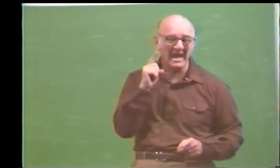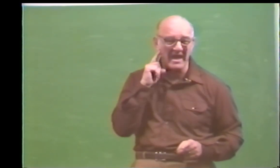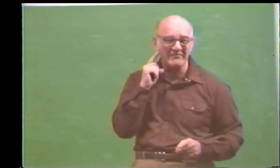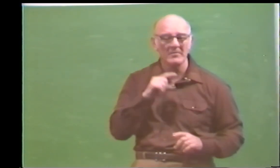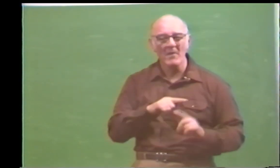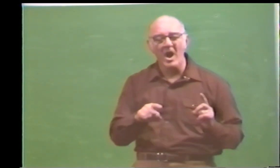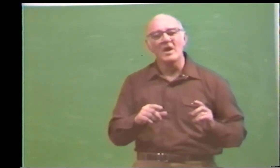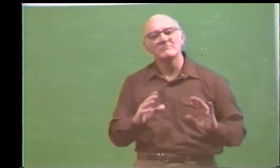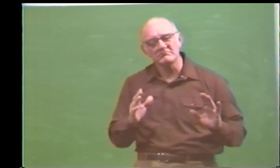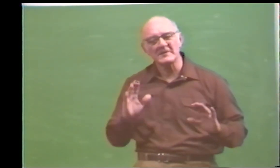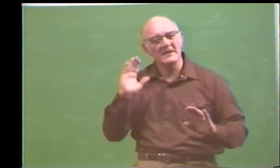deaf. He